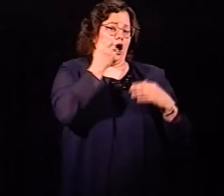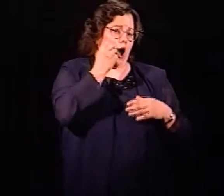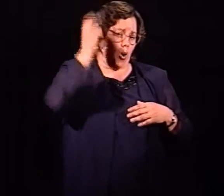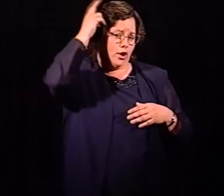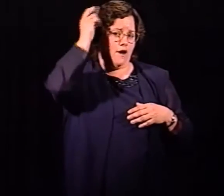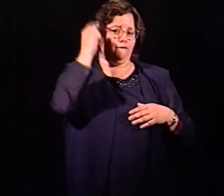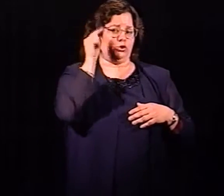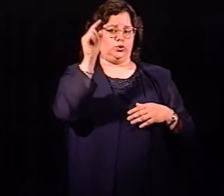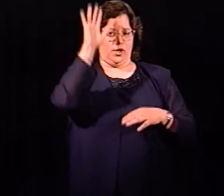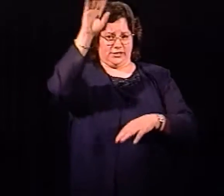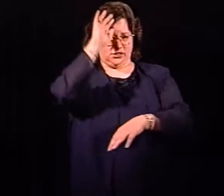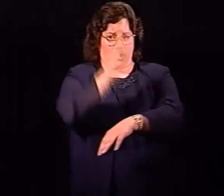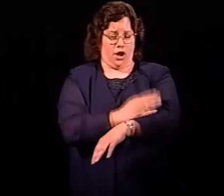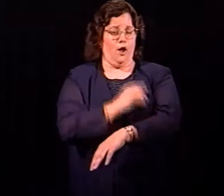only 2 coins.